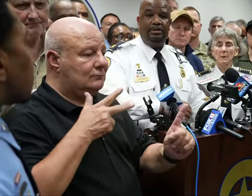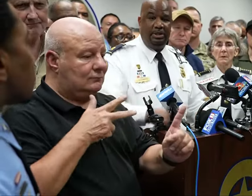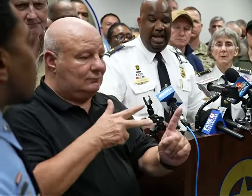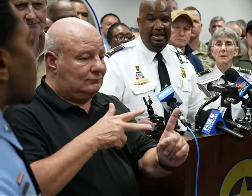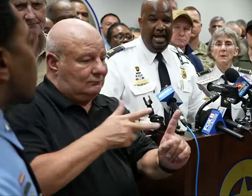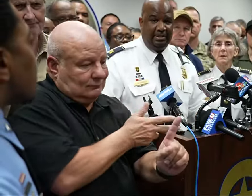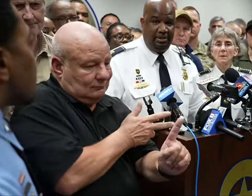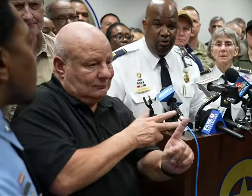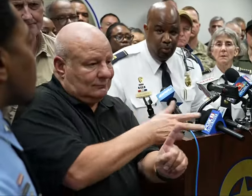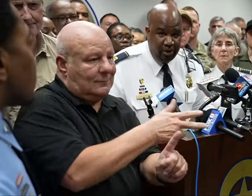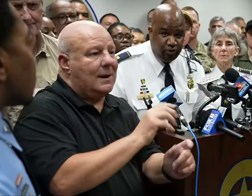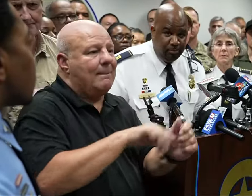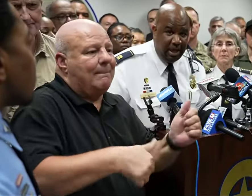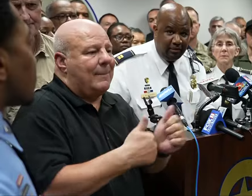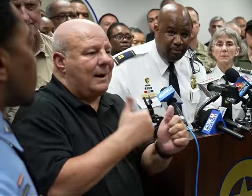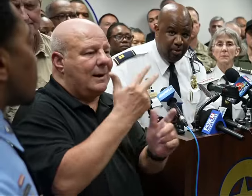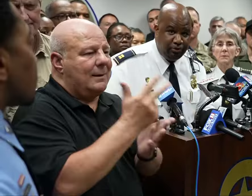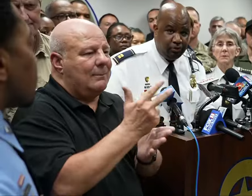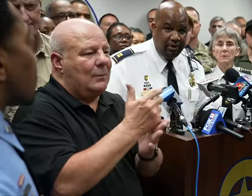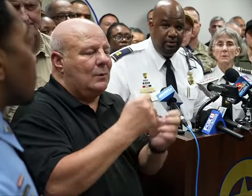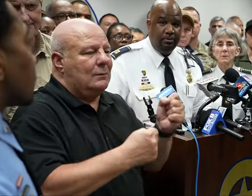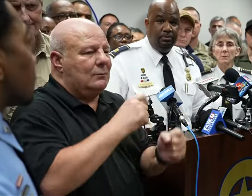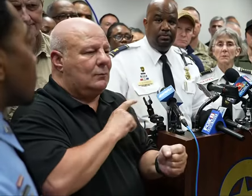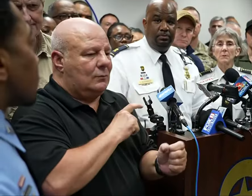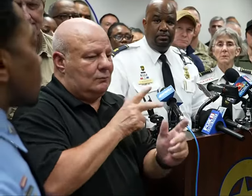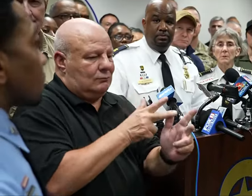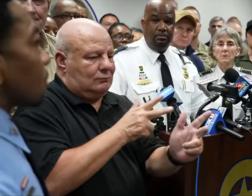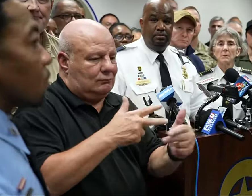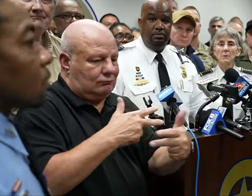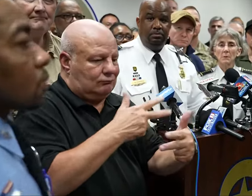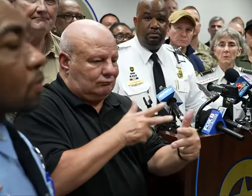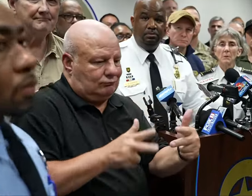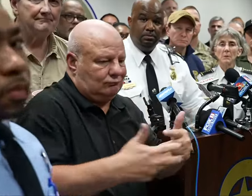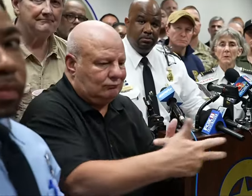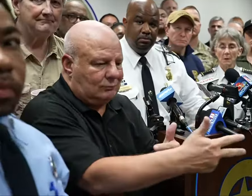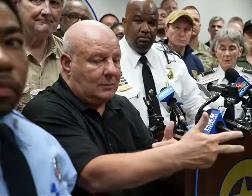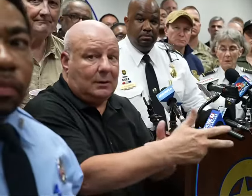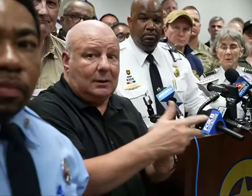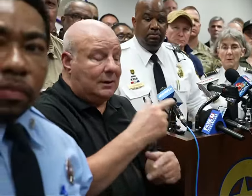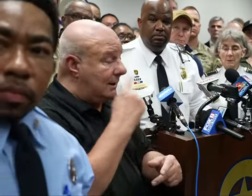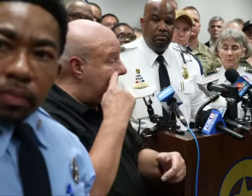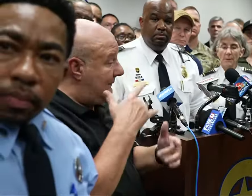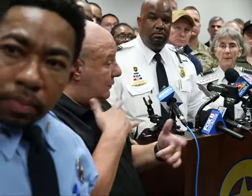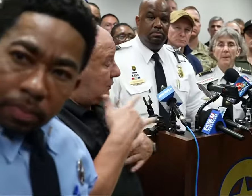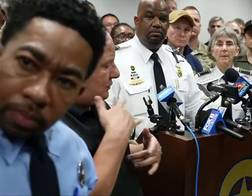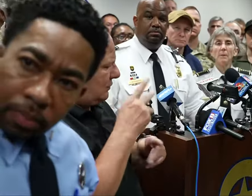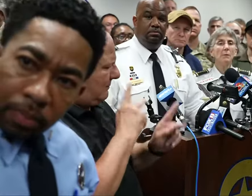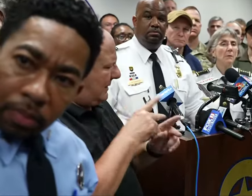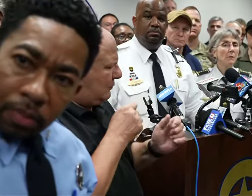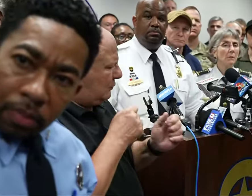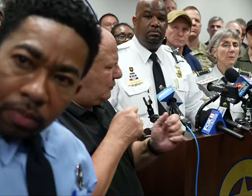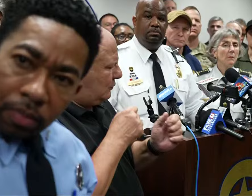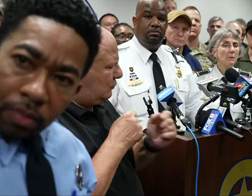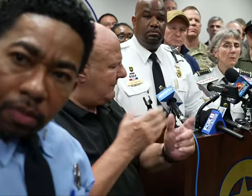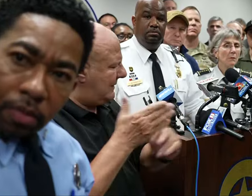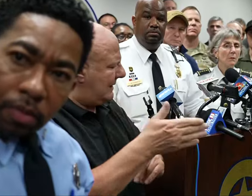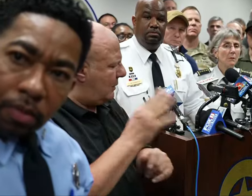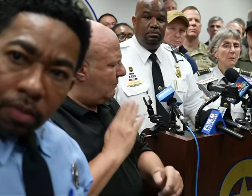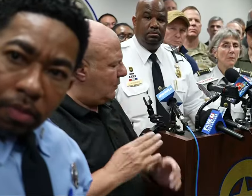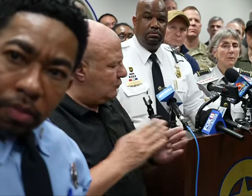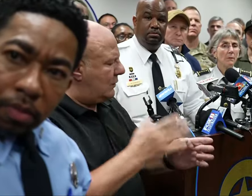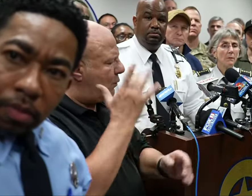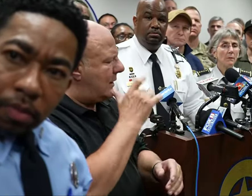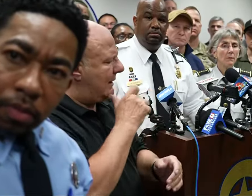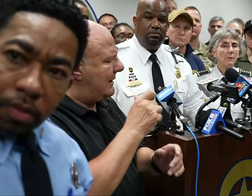car to gain access to the 100 block of Bourbon Street. So if you're worried about someone ever driving down Bourbon Street, why weren't you worried about